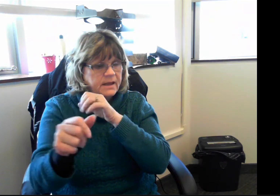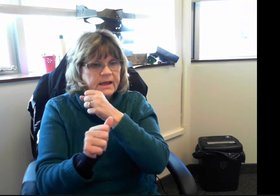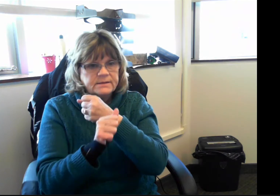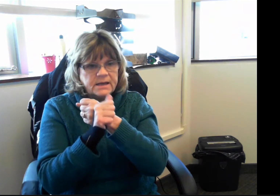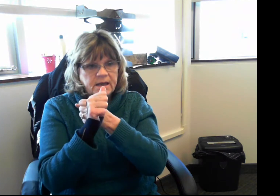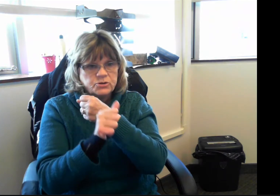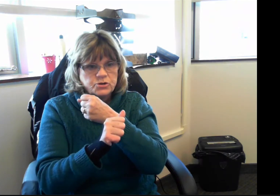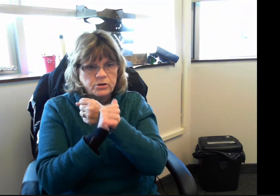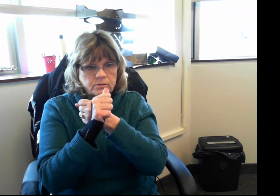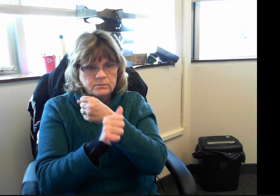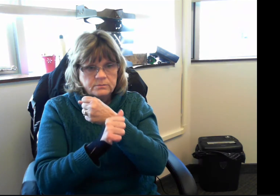and danger.